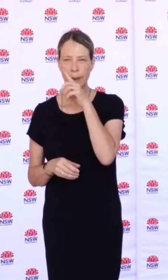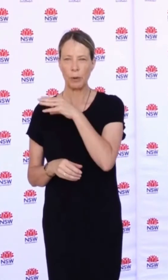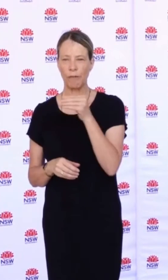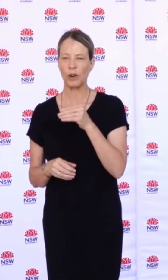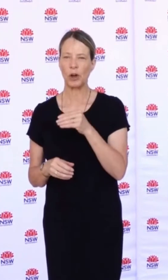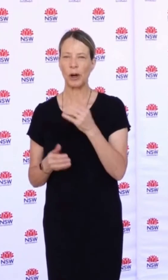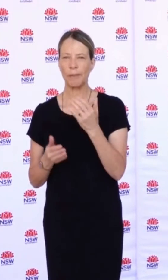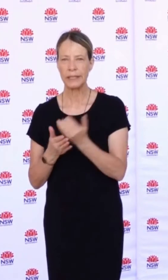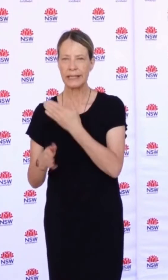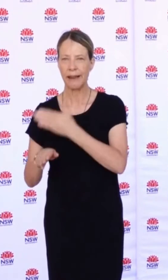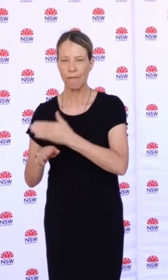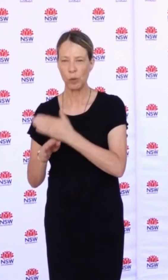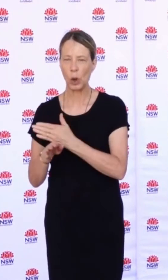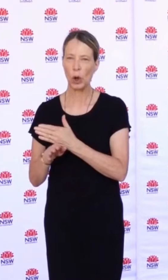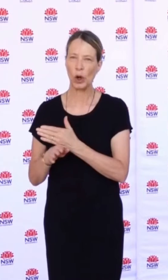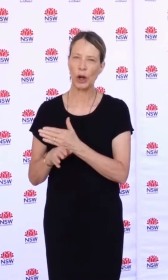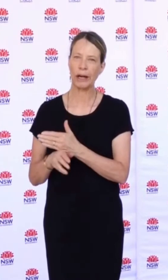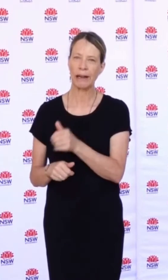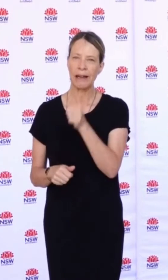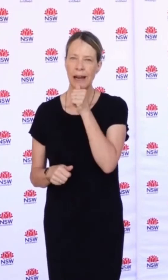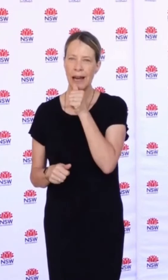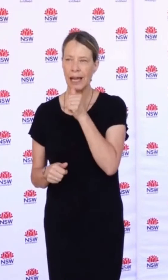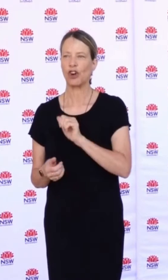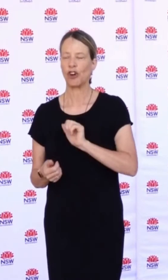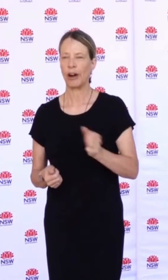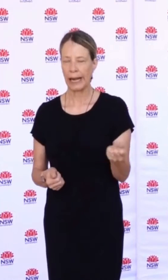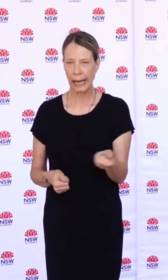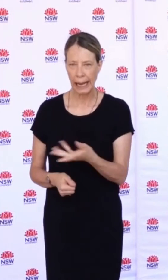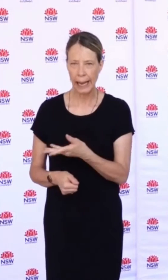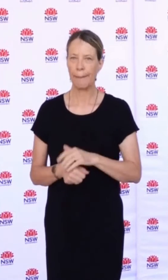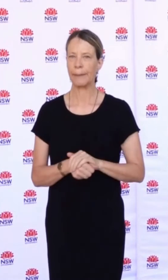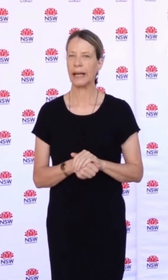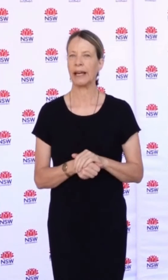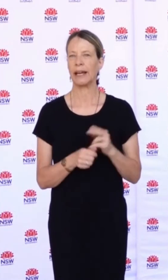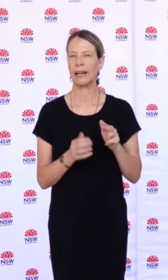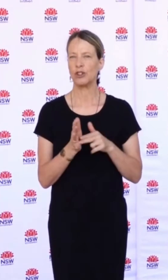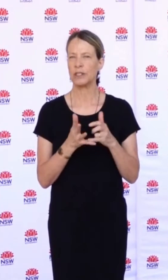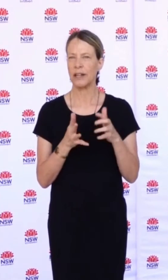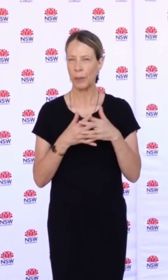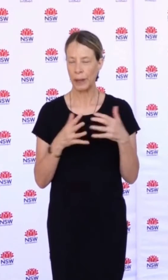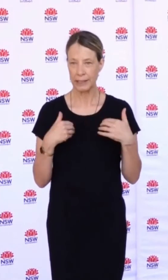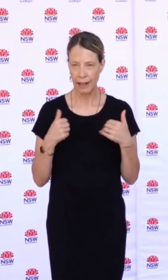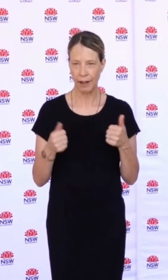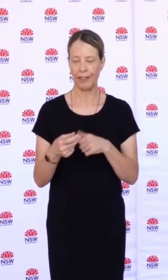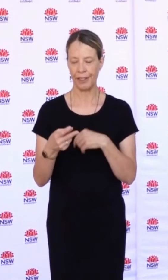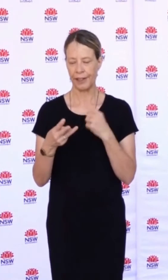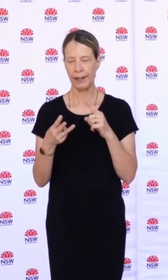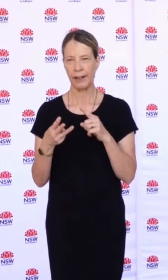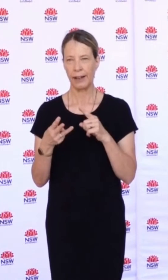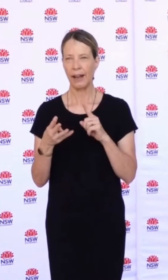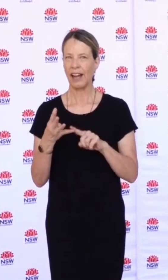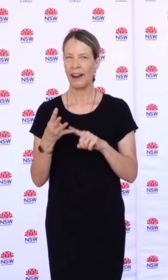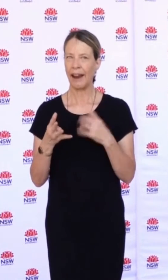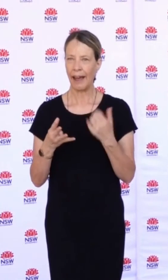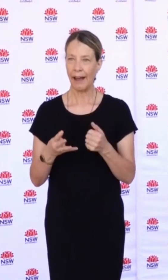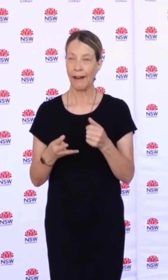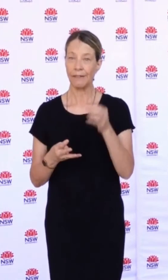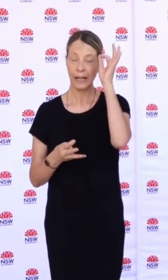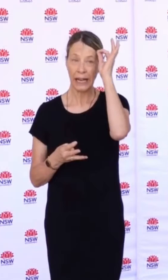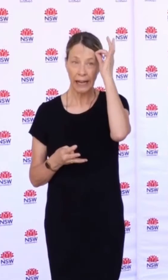and New South Wales Fair Trading. And in addition to those 200 inspectors, we also have local council